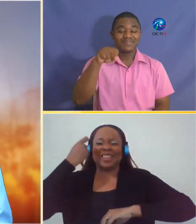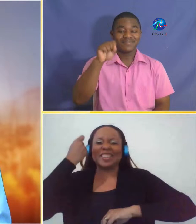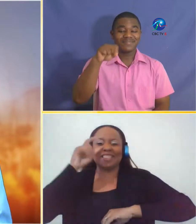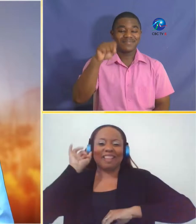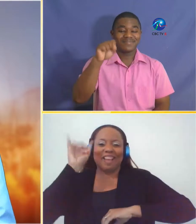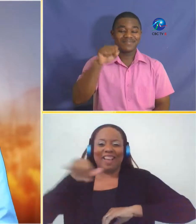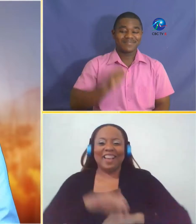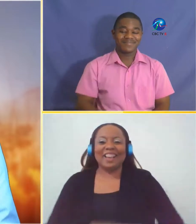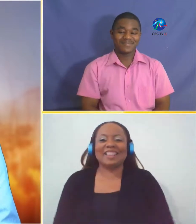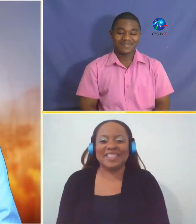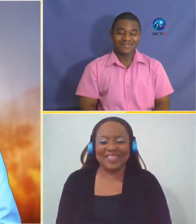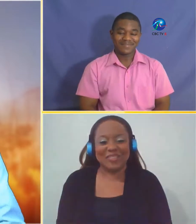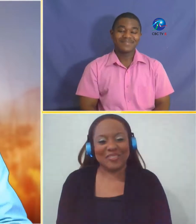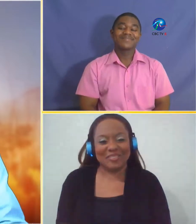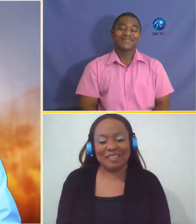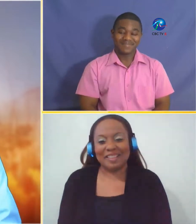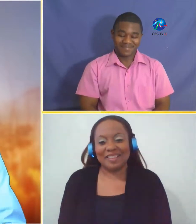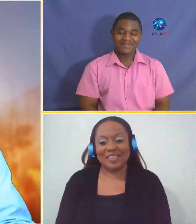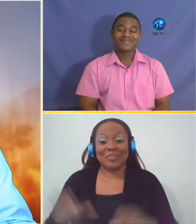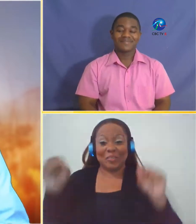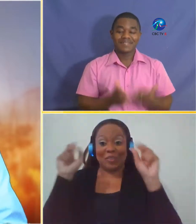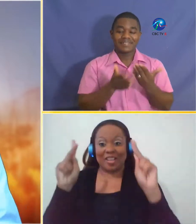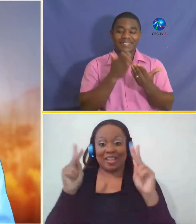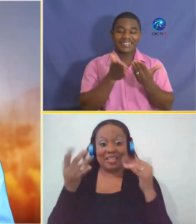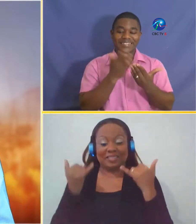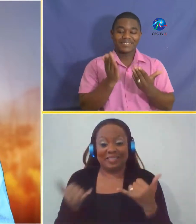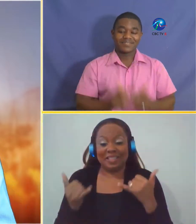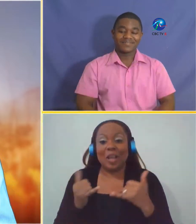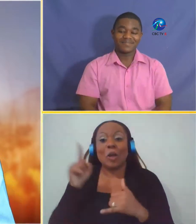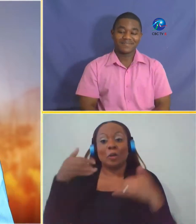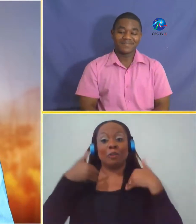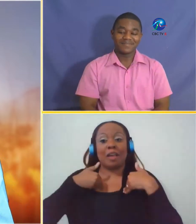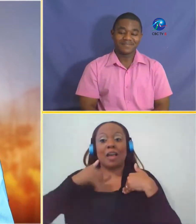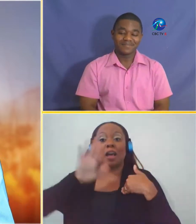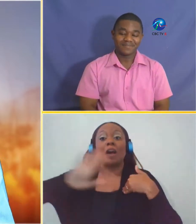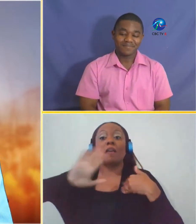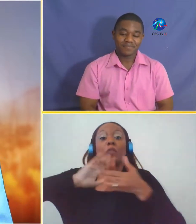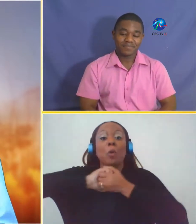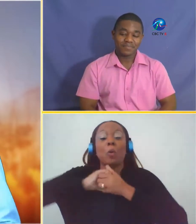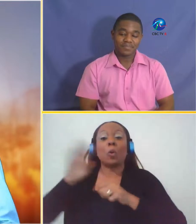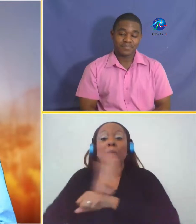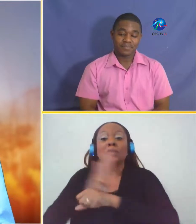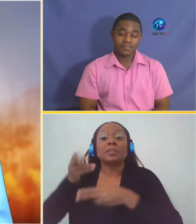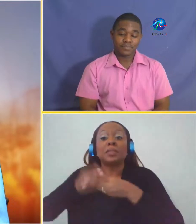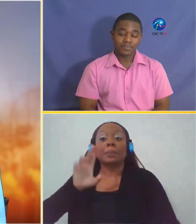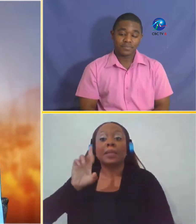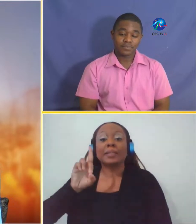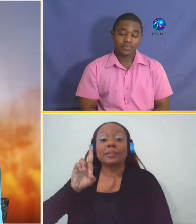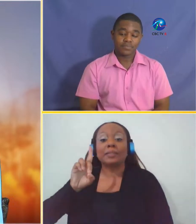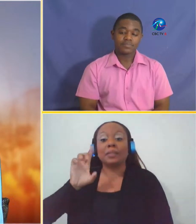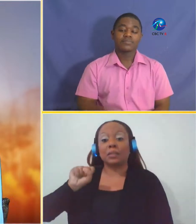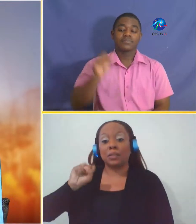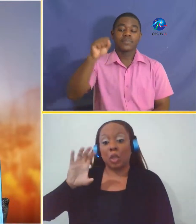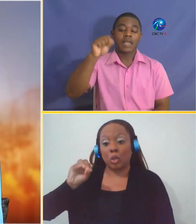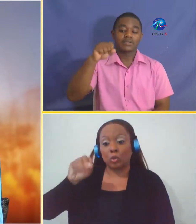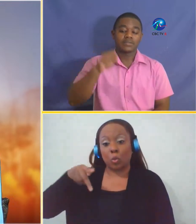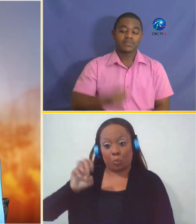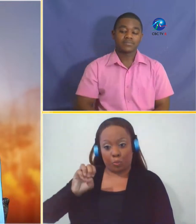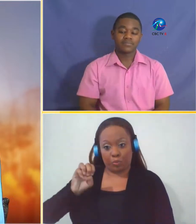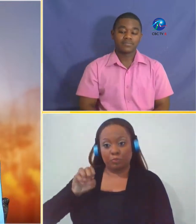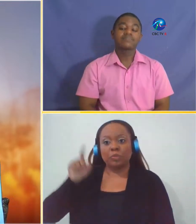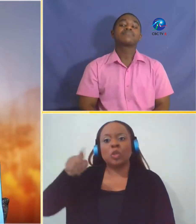great. So here you are now, Dario. You own your business, D-Scope. You know, when you grew up, you became that